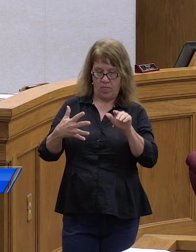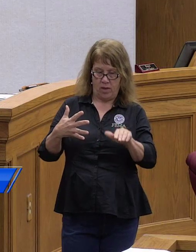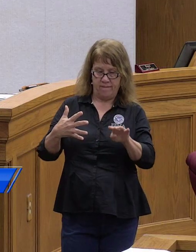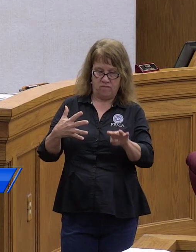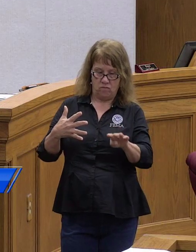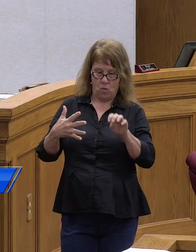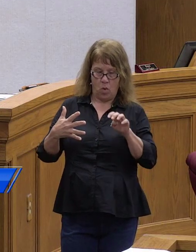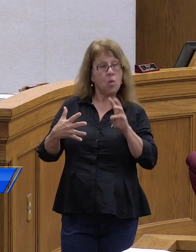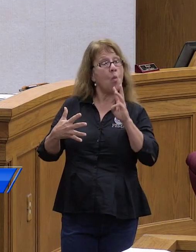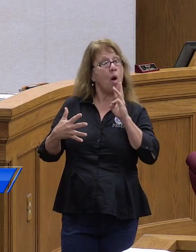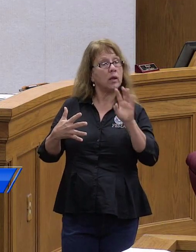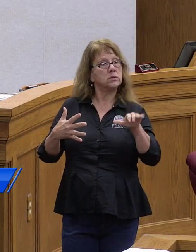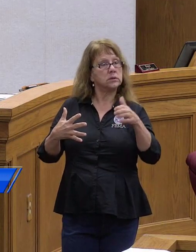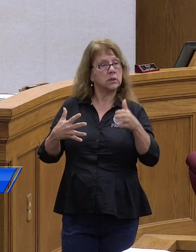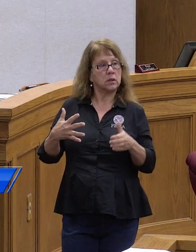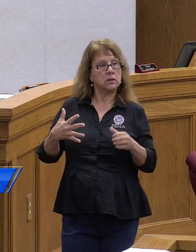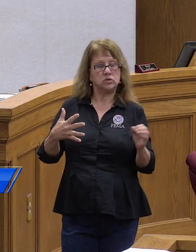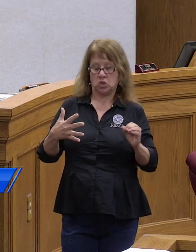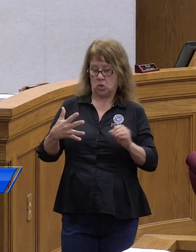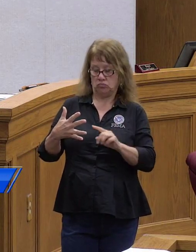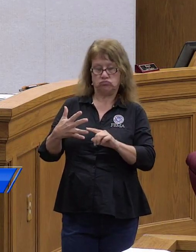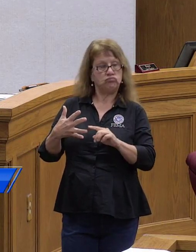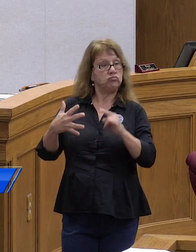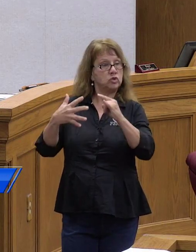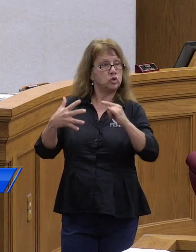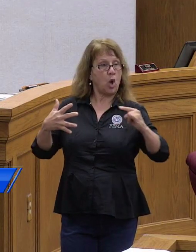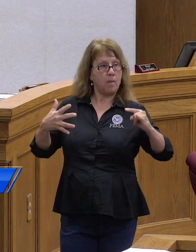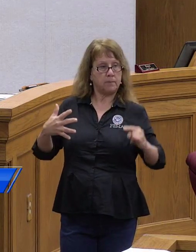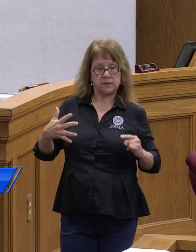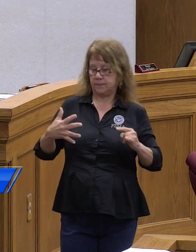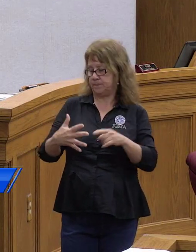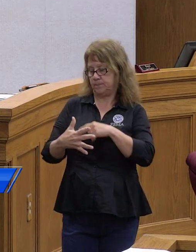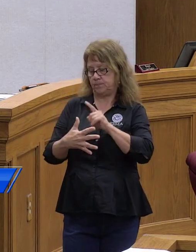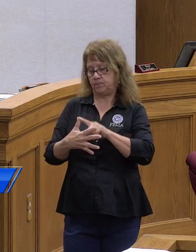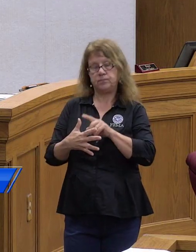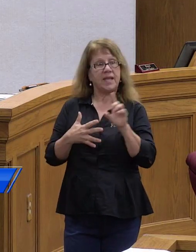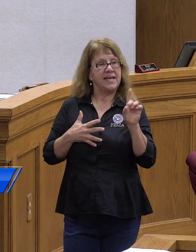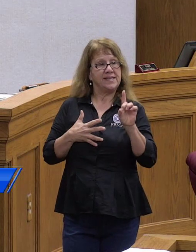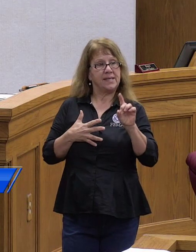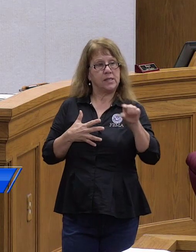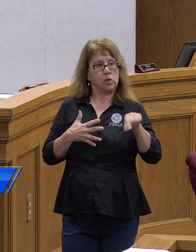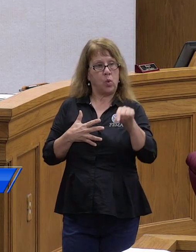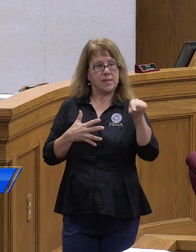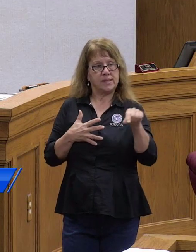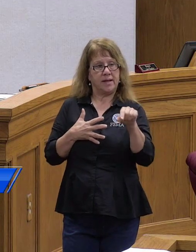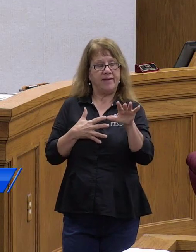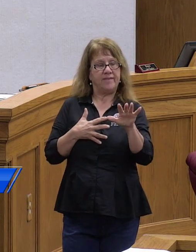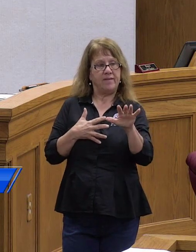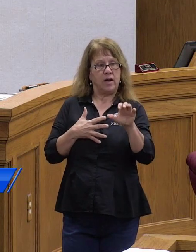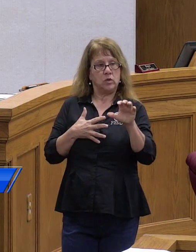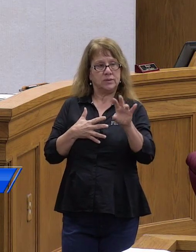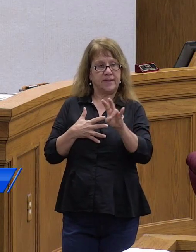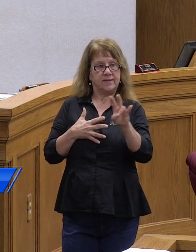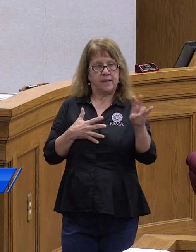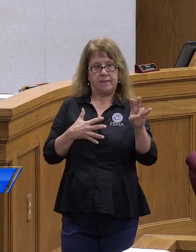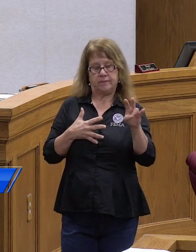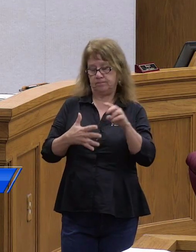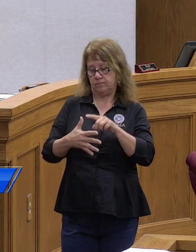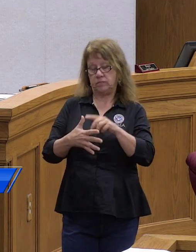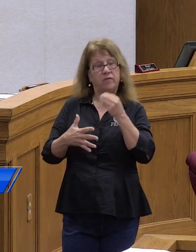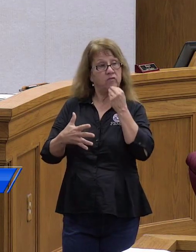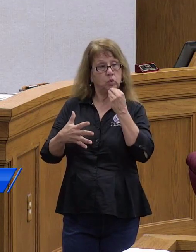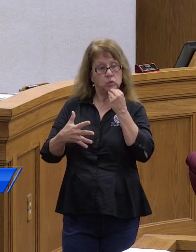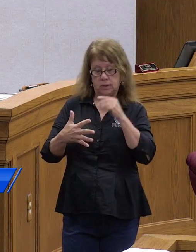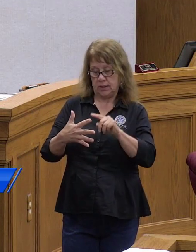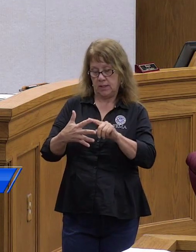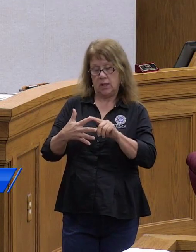1,419 bottles of water, 0 tarps. DeQuincy, 577 MREs, 395